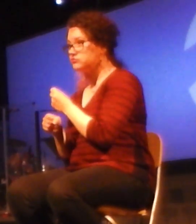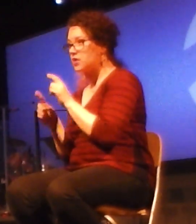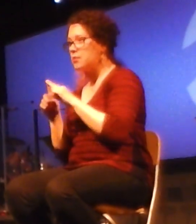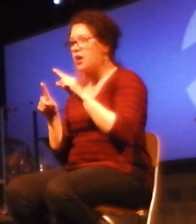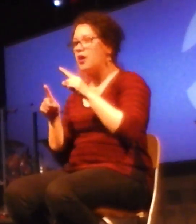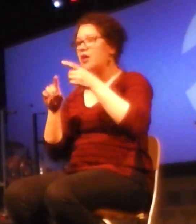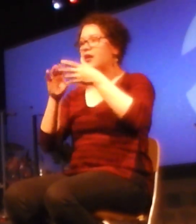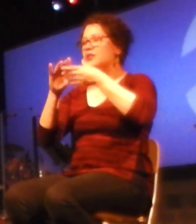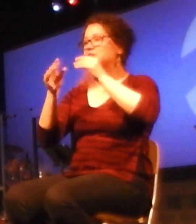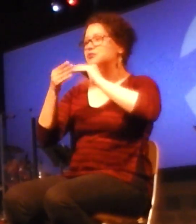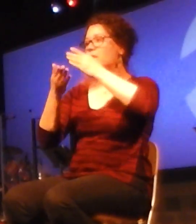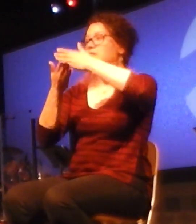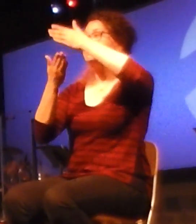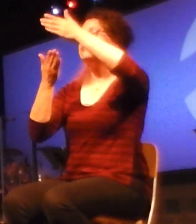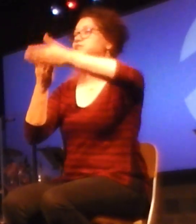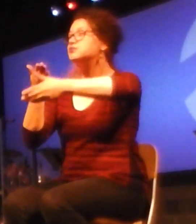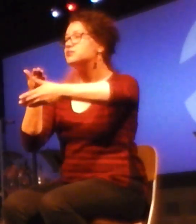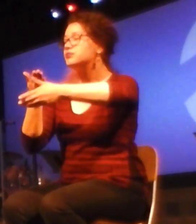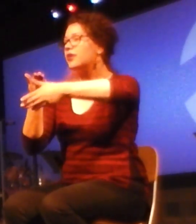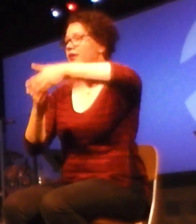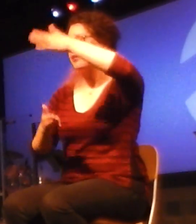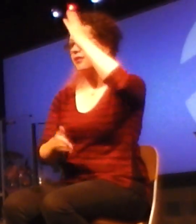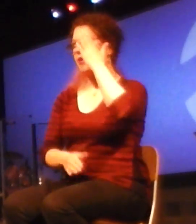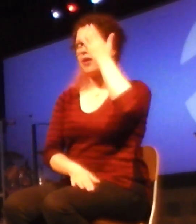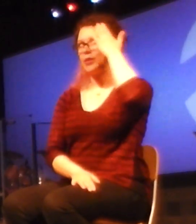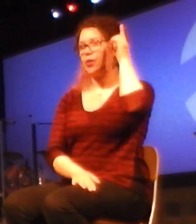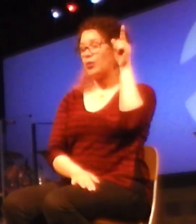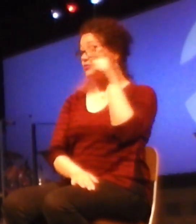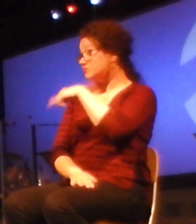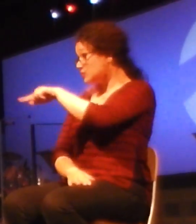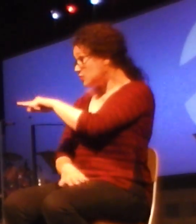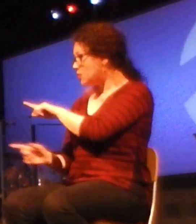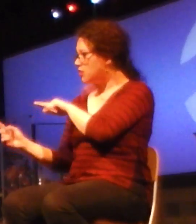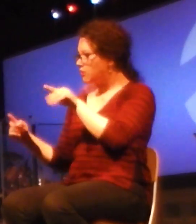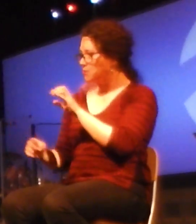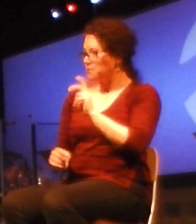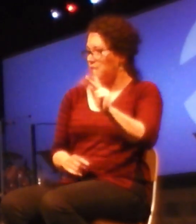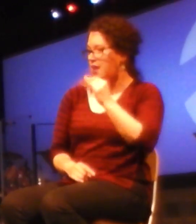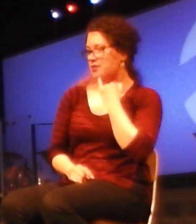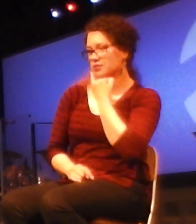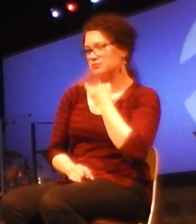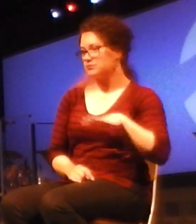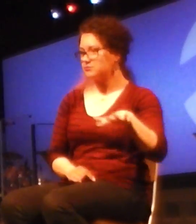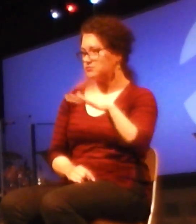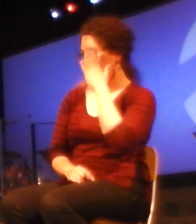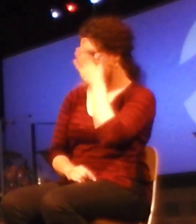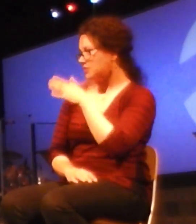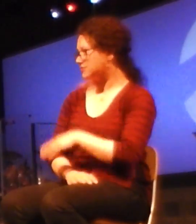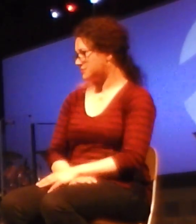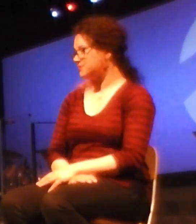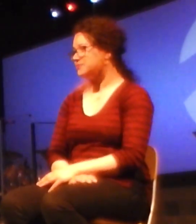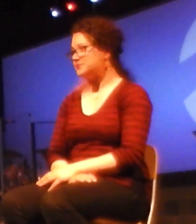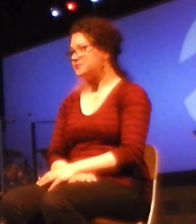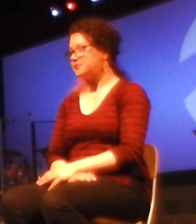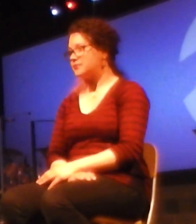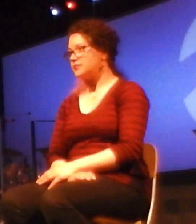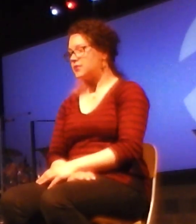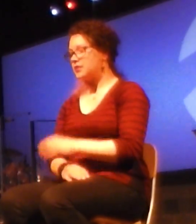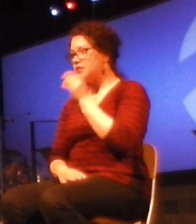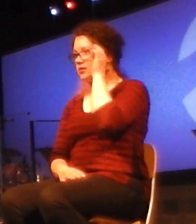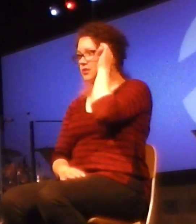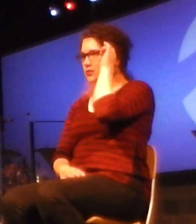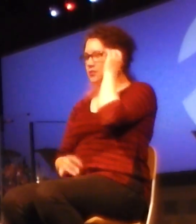end of the story is we're back in Israel. And so in the midst of this, it's